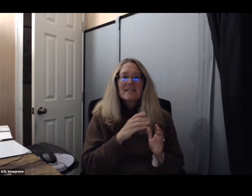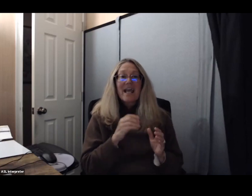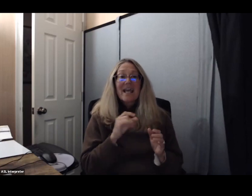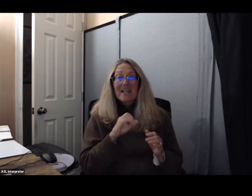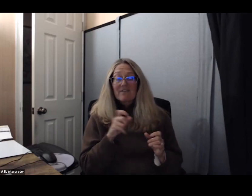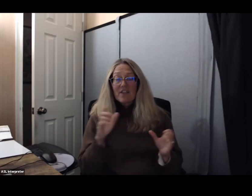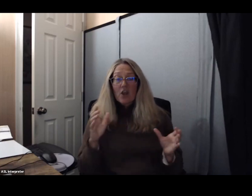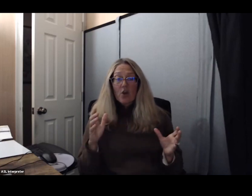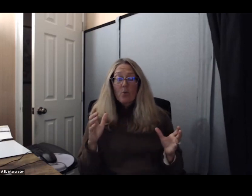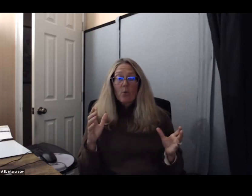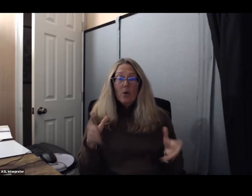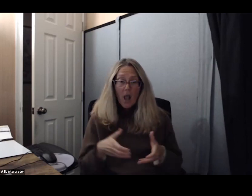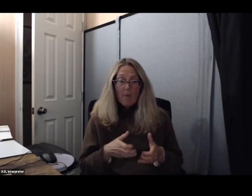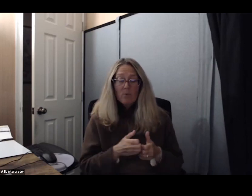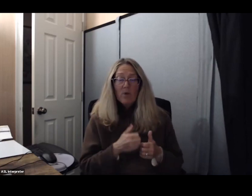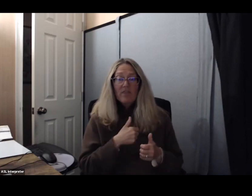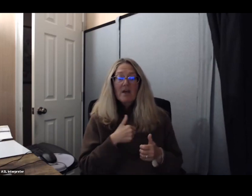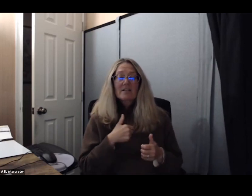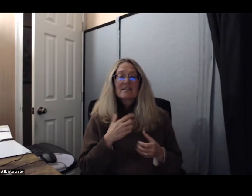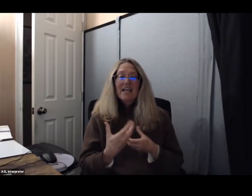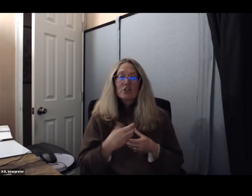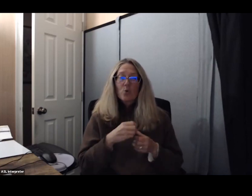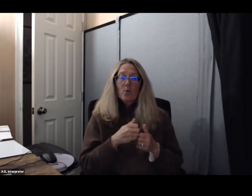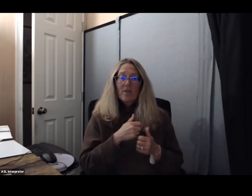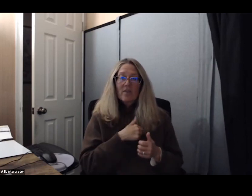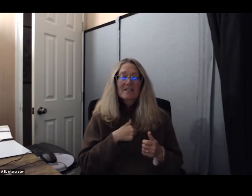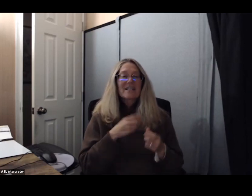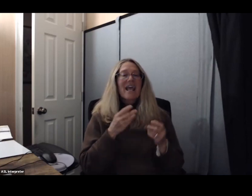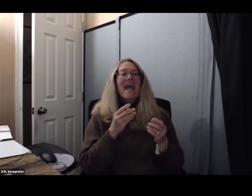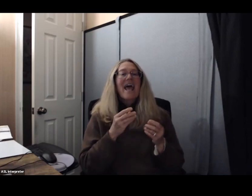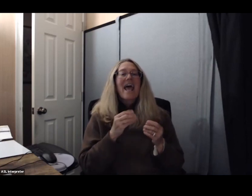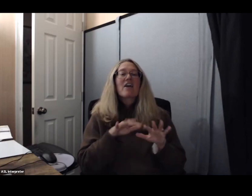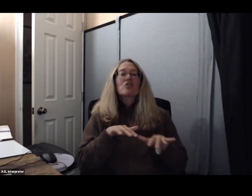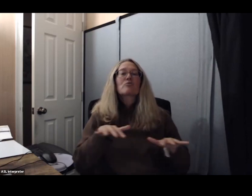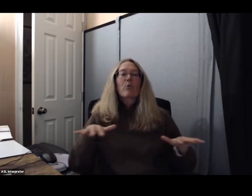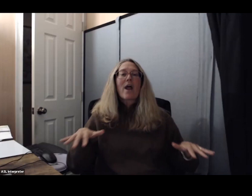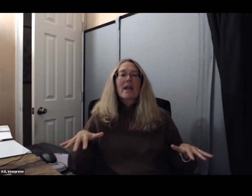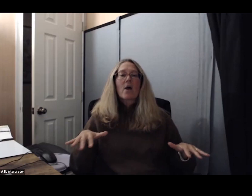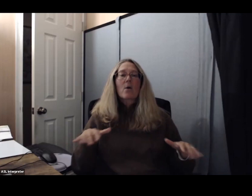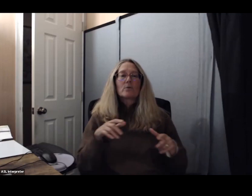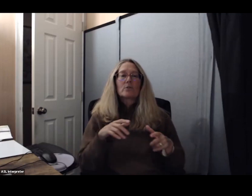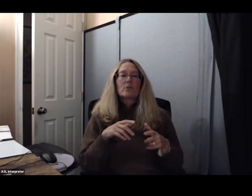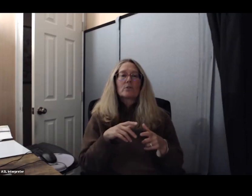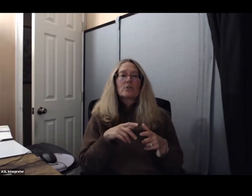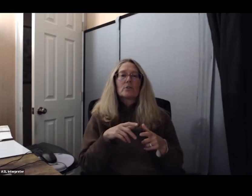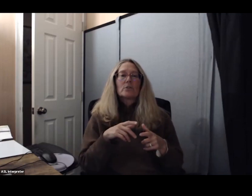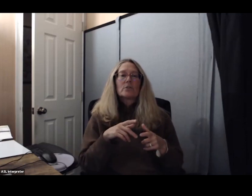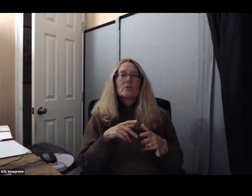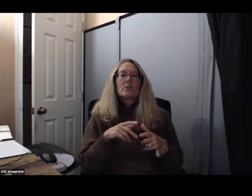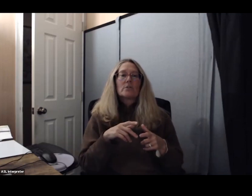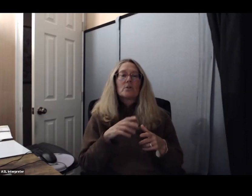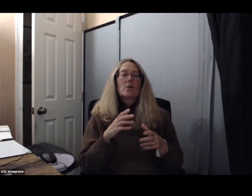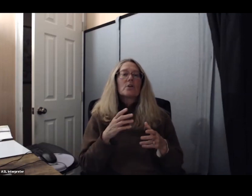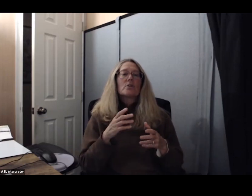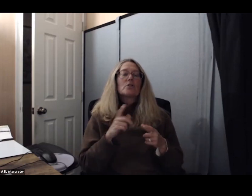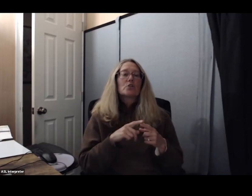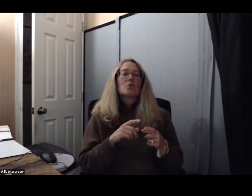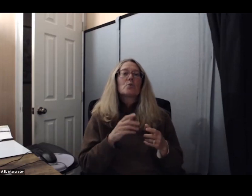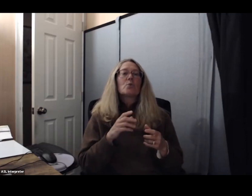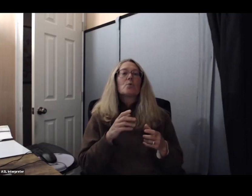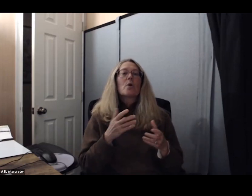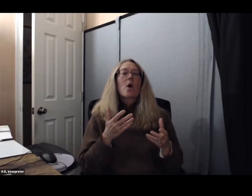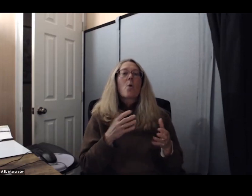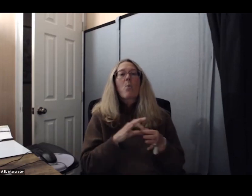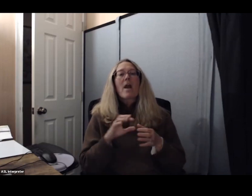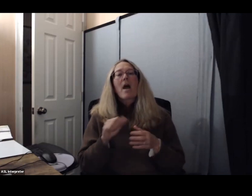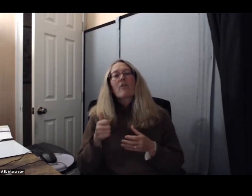out and be a part of what we're doing, and then spread that back out as a part to what other schools are doing in examples.